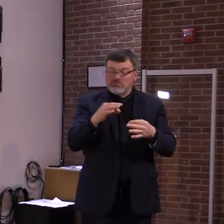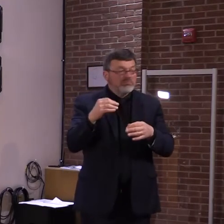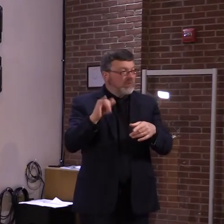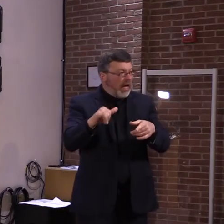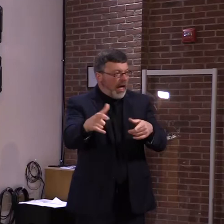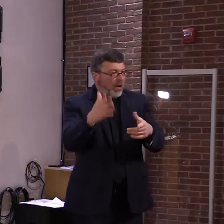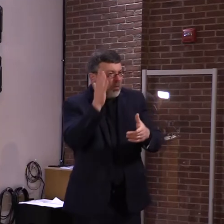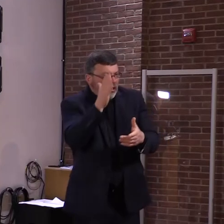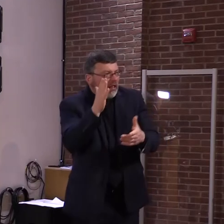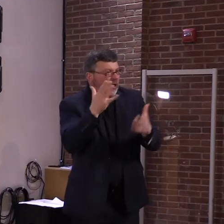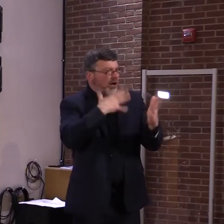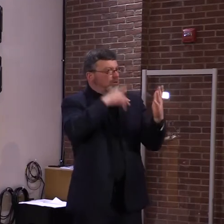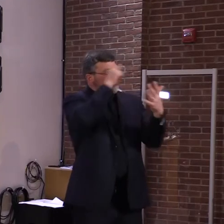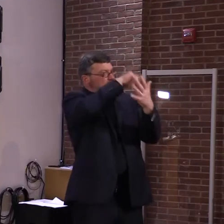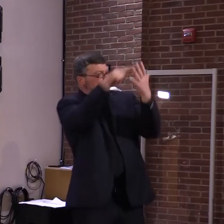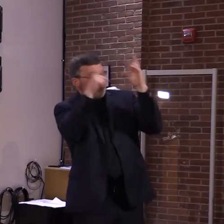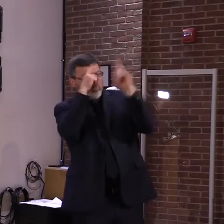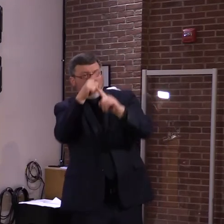discussion.